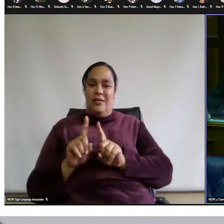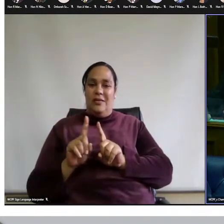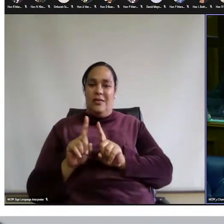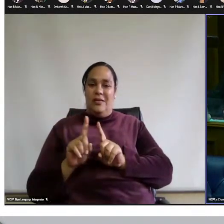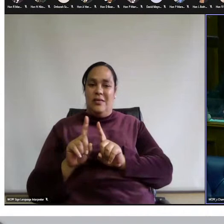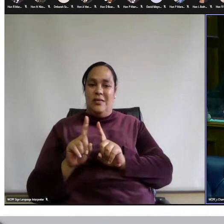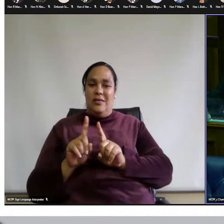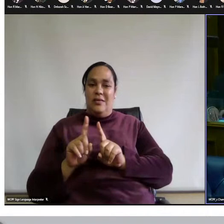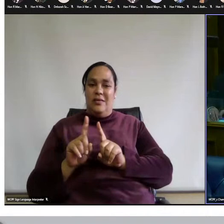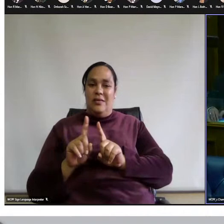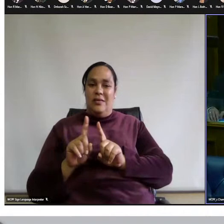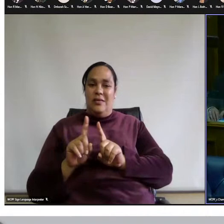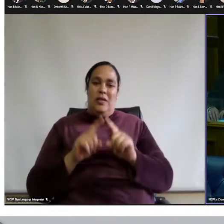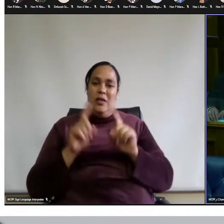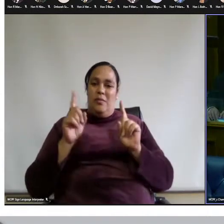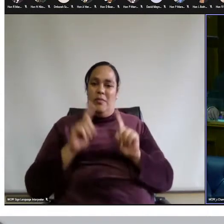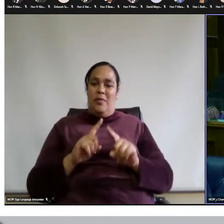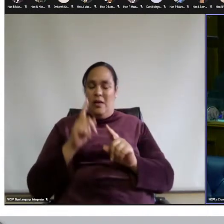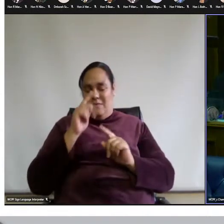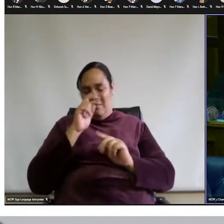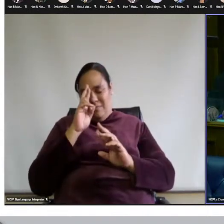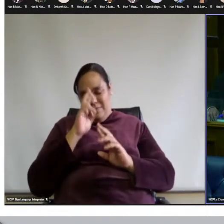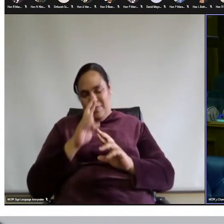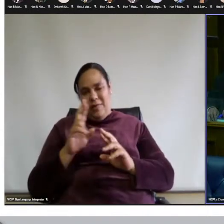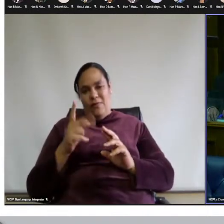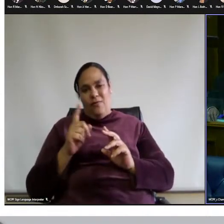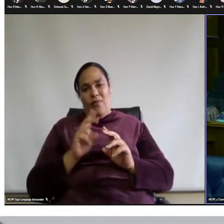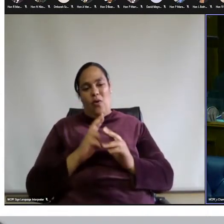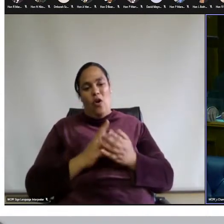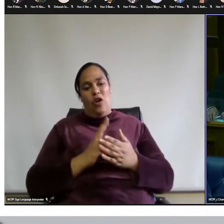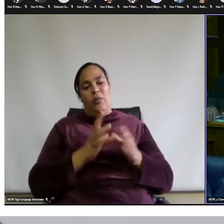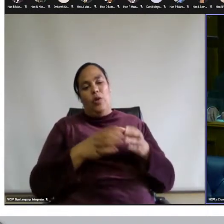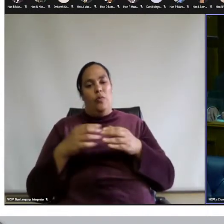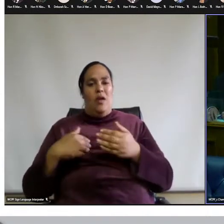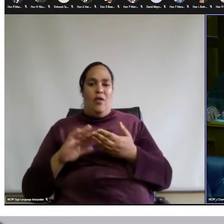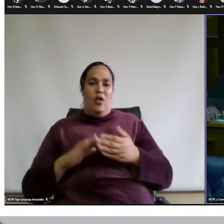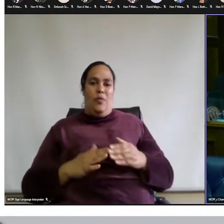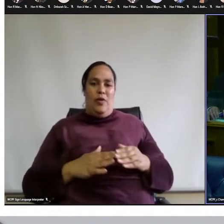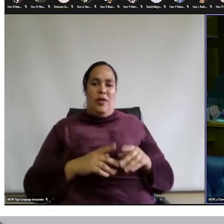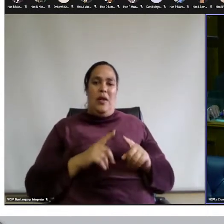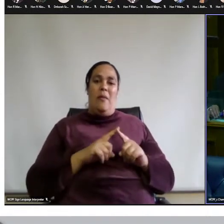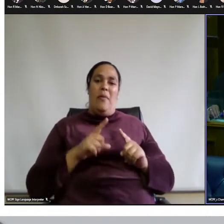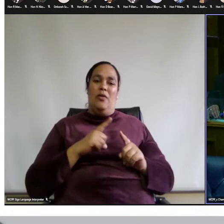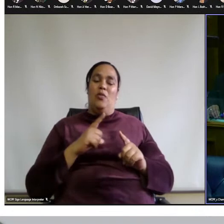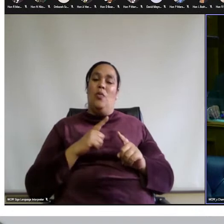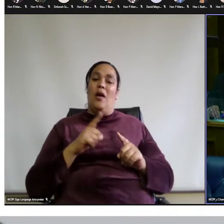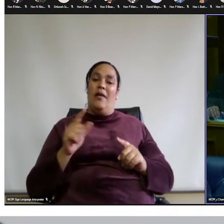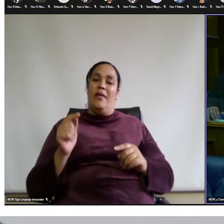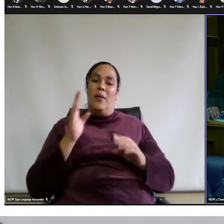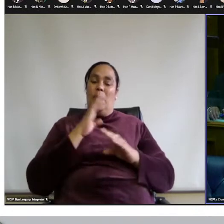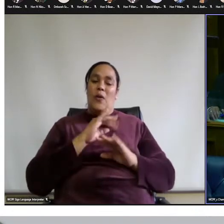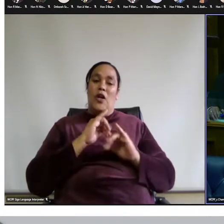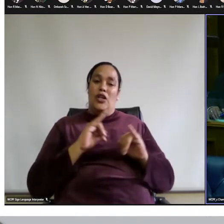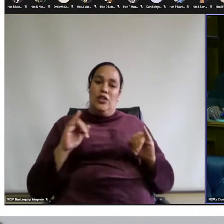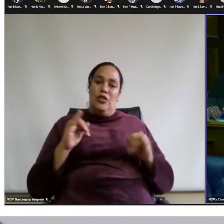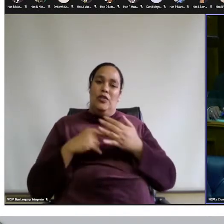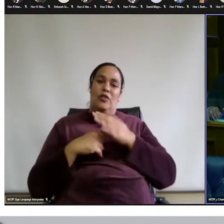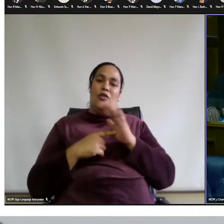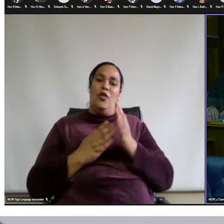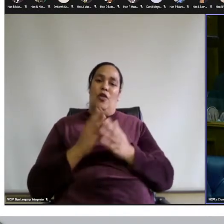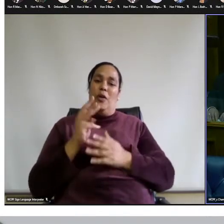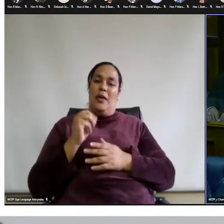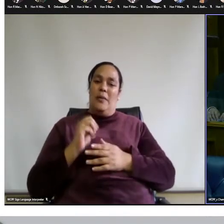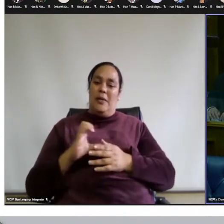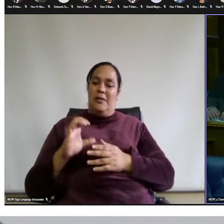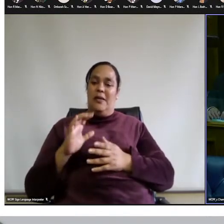activated, especially in respect of vulnerable groups of our society. The lack of attention and urgency displayed by the MEC in this